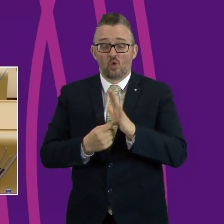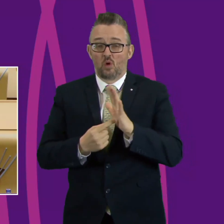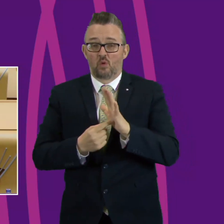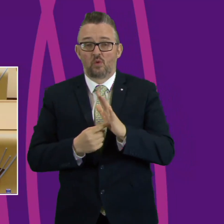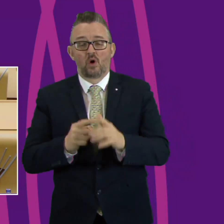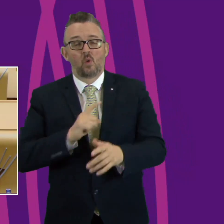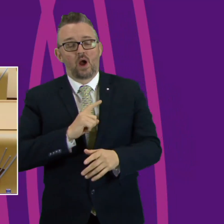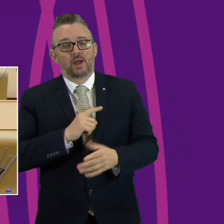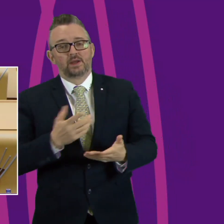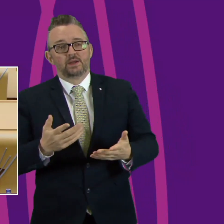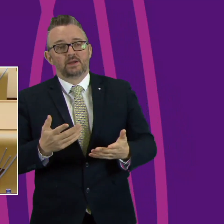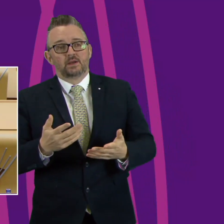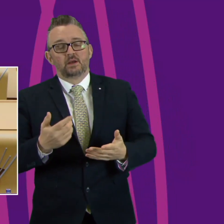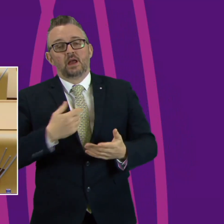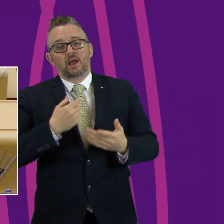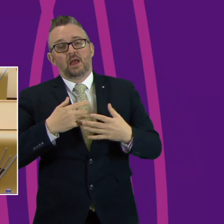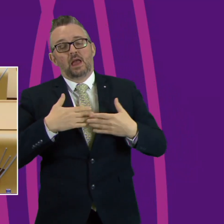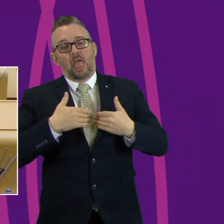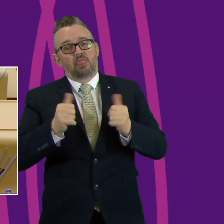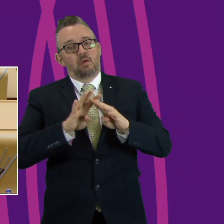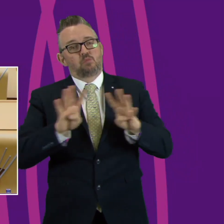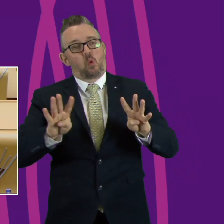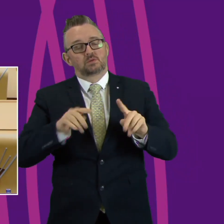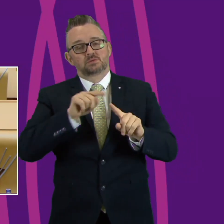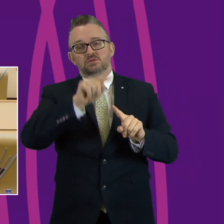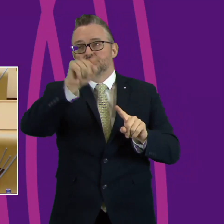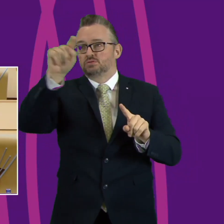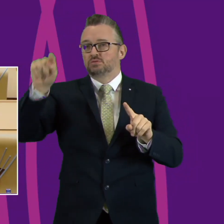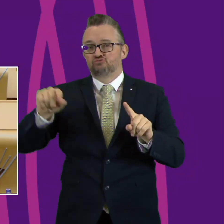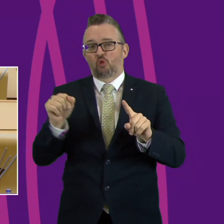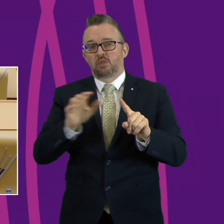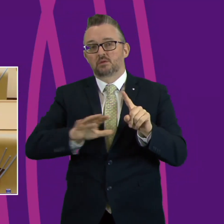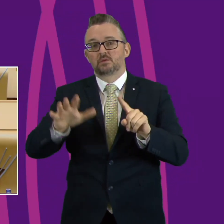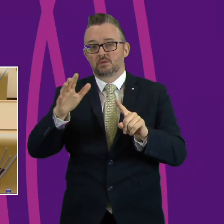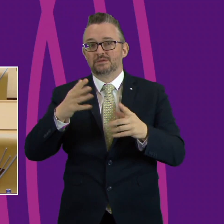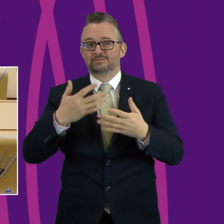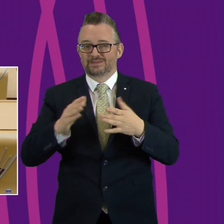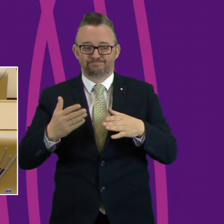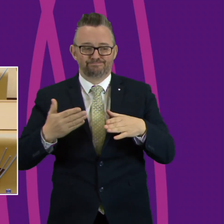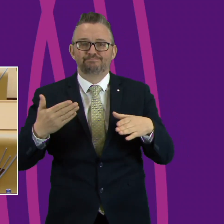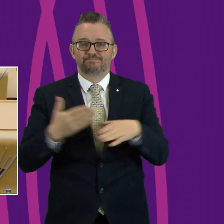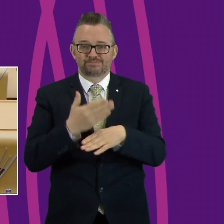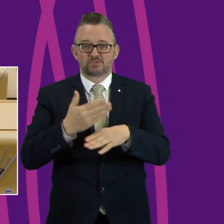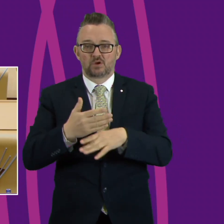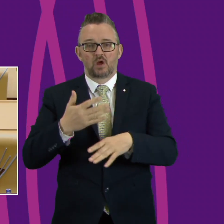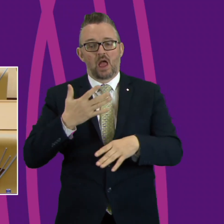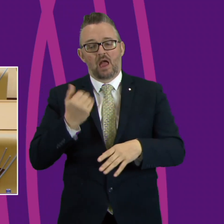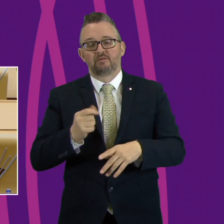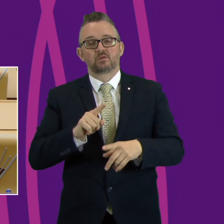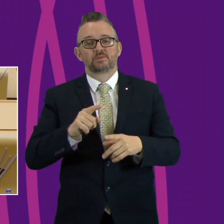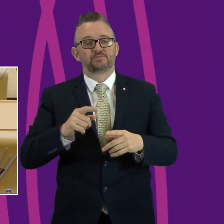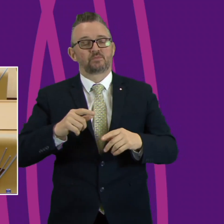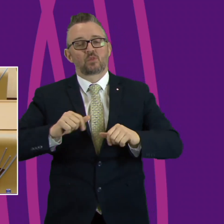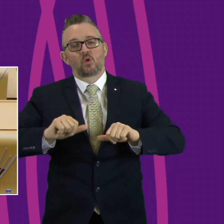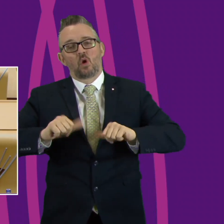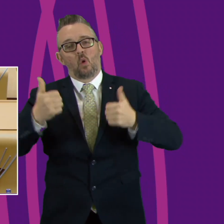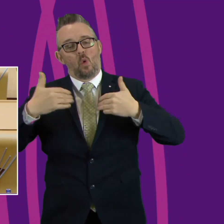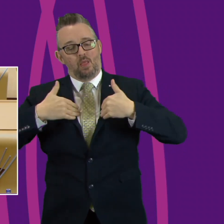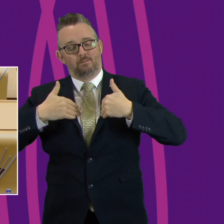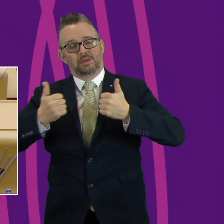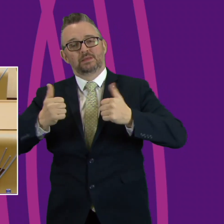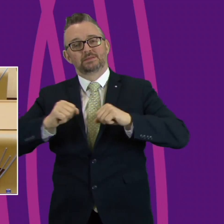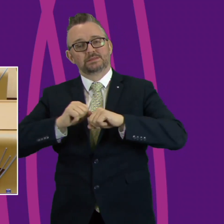of our health boards have taken very specific action to create well-being spaces,